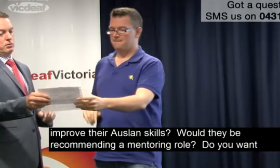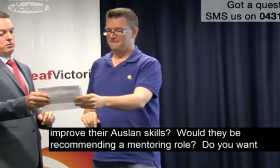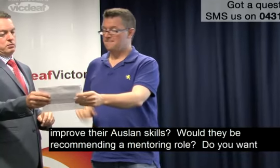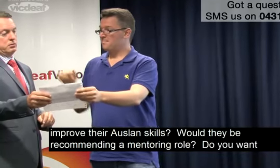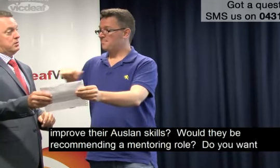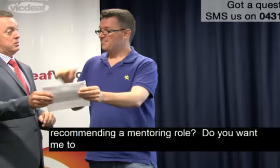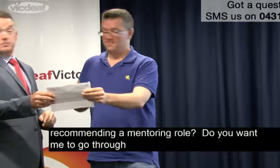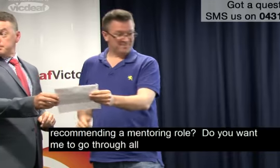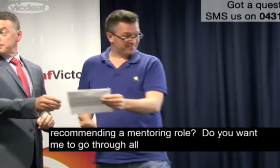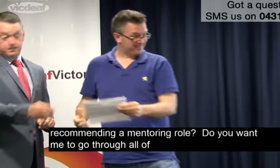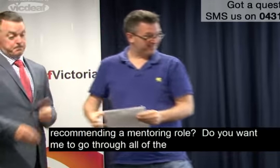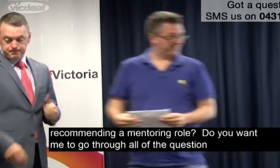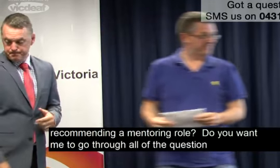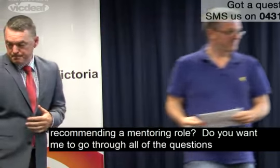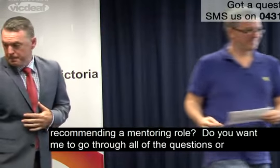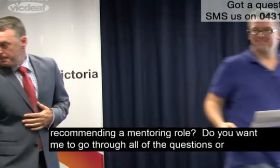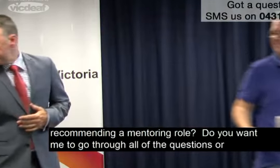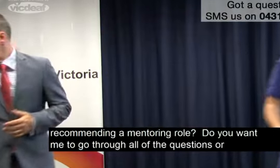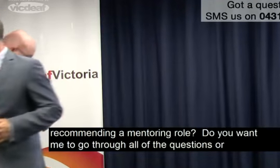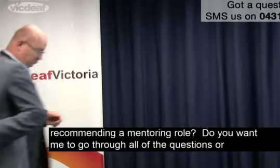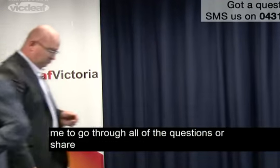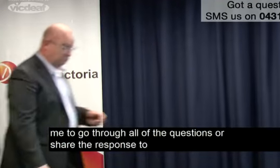one? Just one, okay.